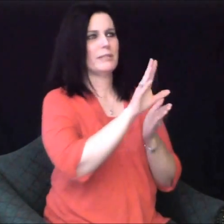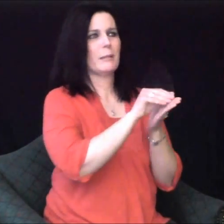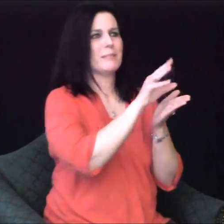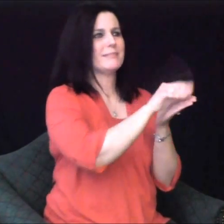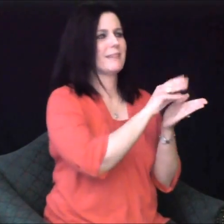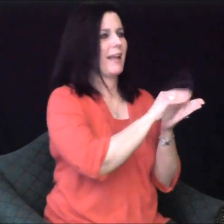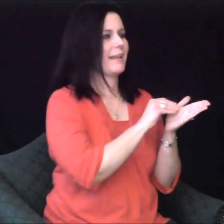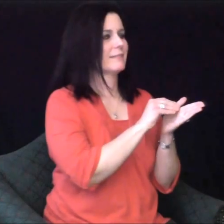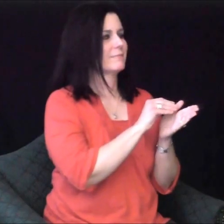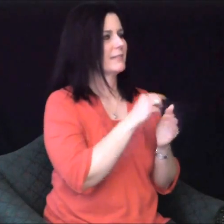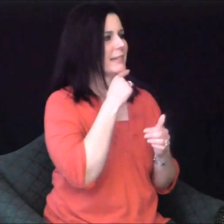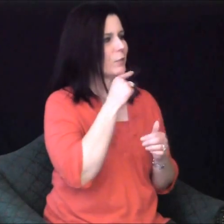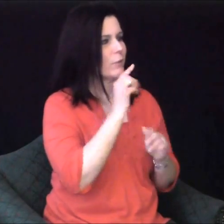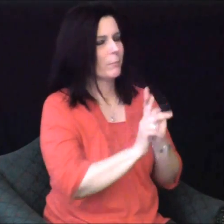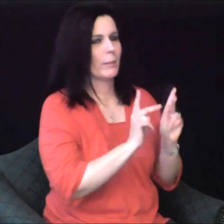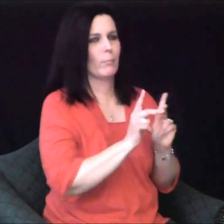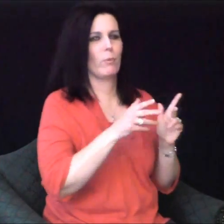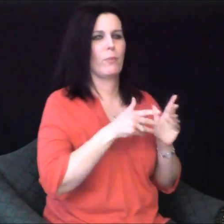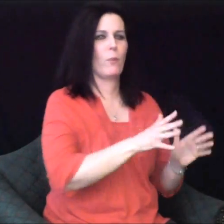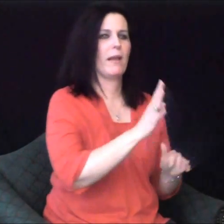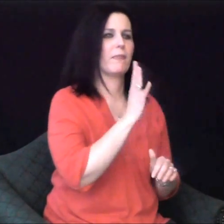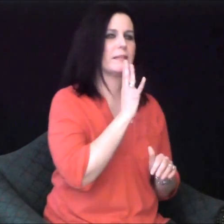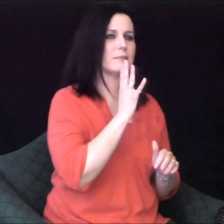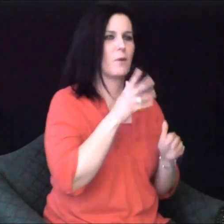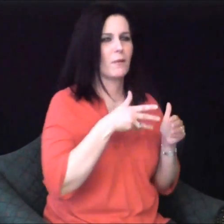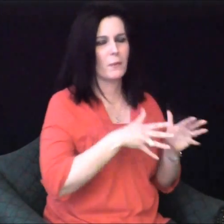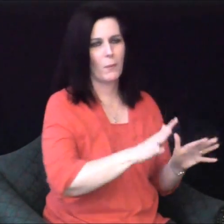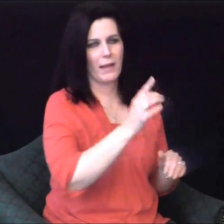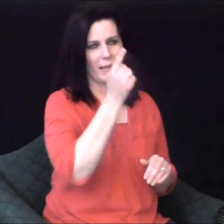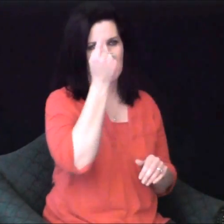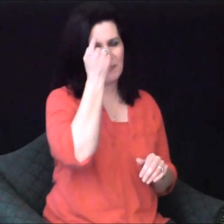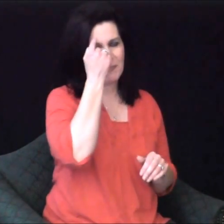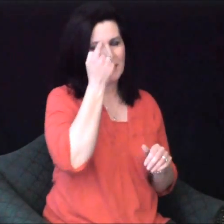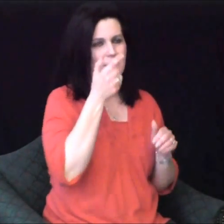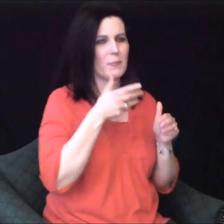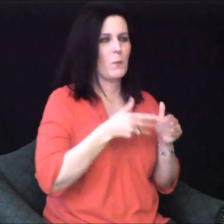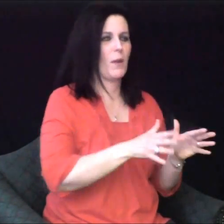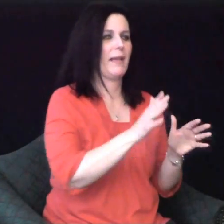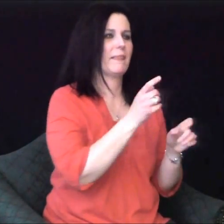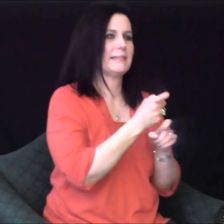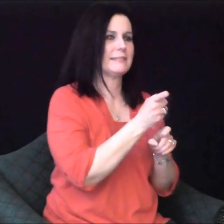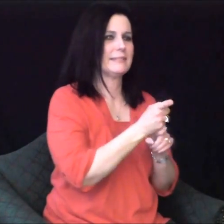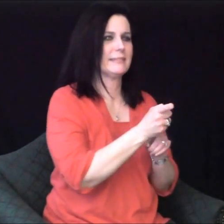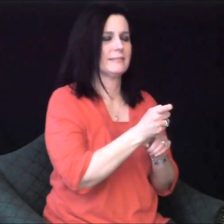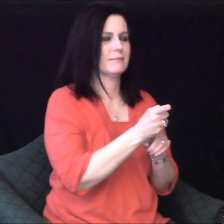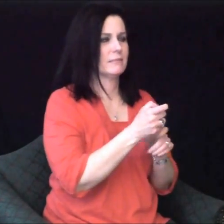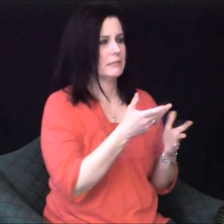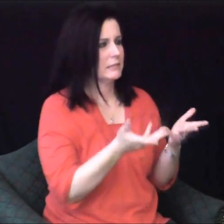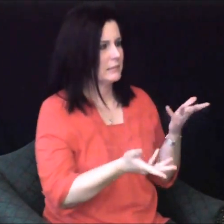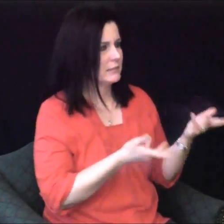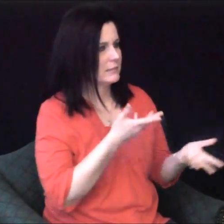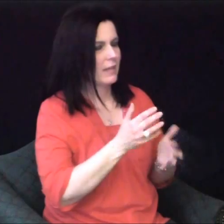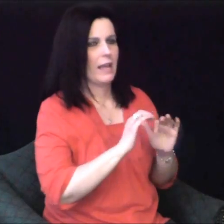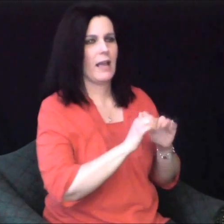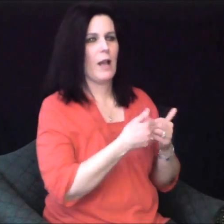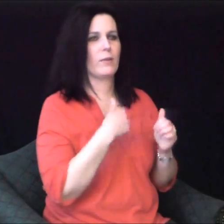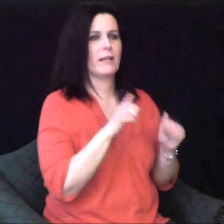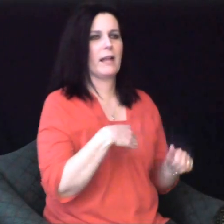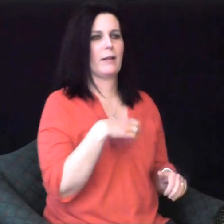I tried to imitate the hearing people, the way they talked, the way they thought, the way they teased. How